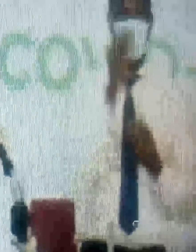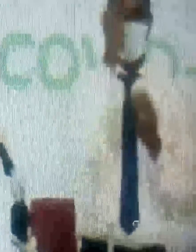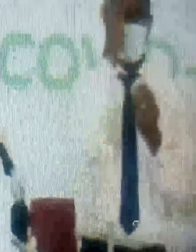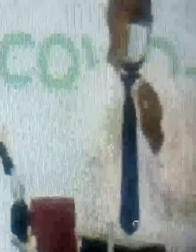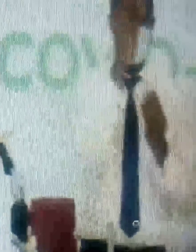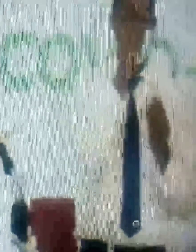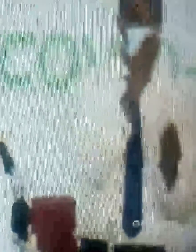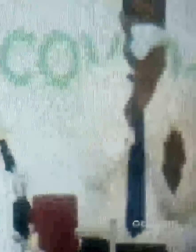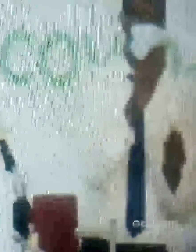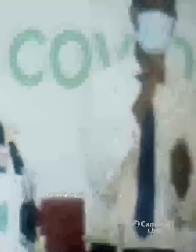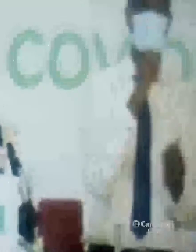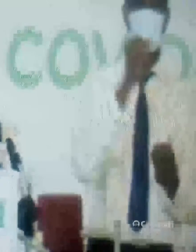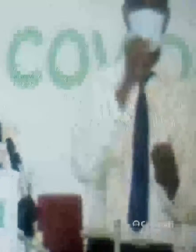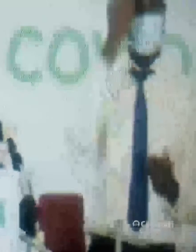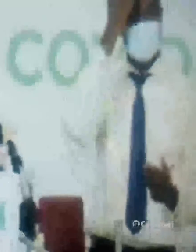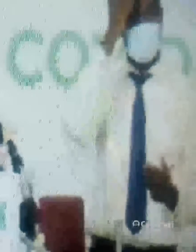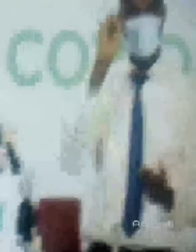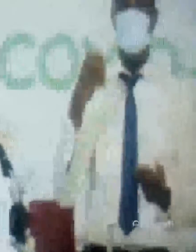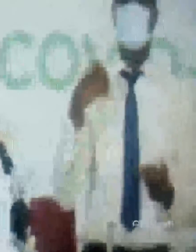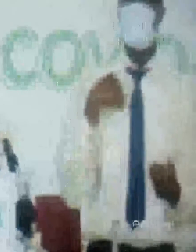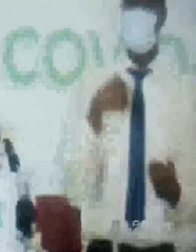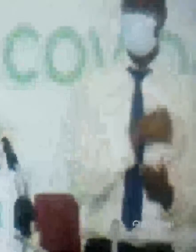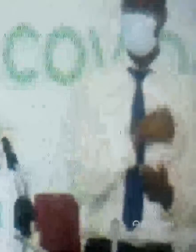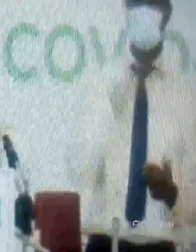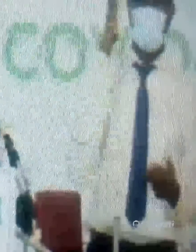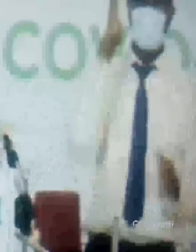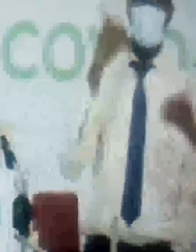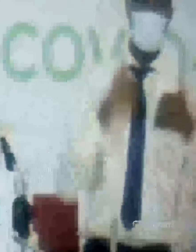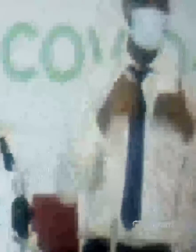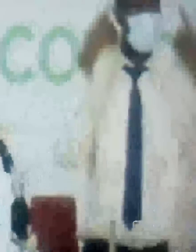these measures, would have been able to tame this virus.